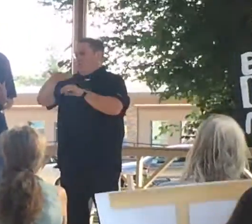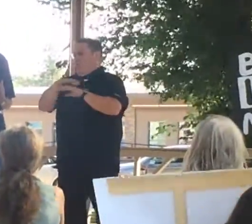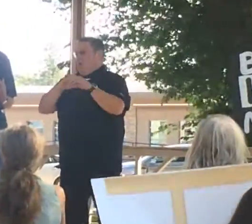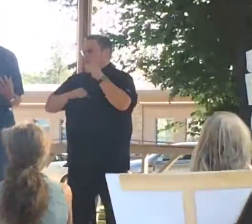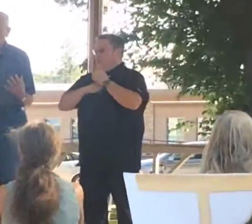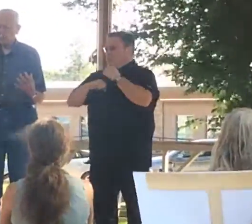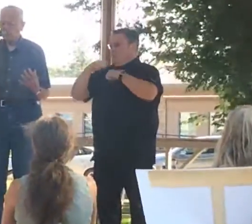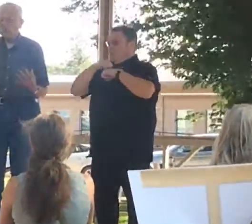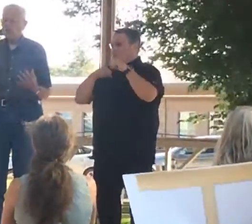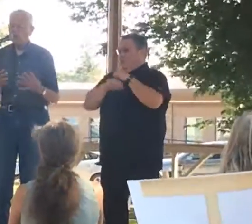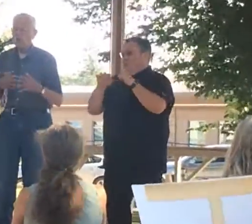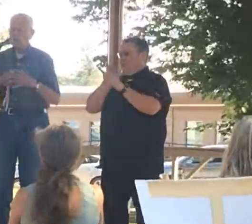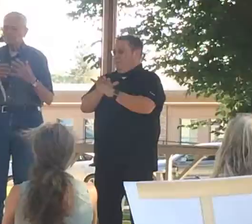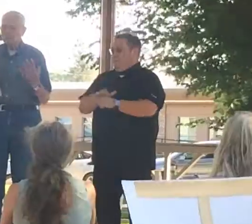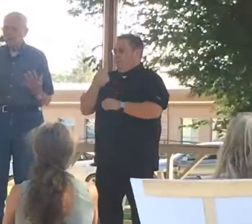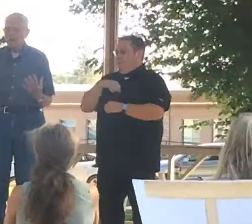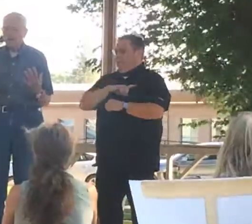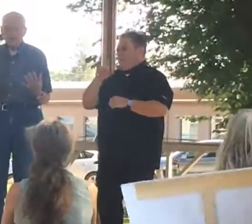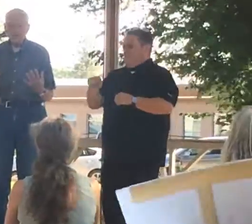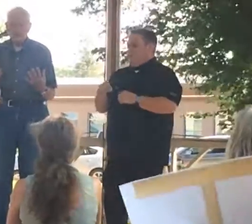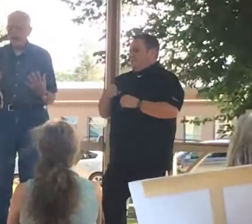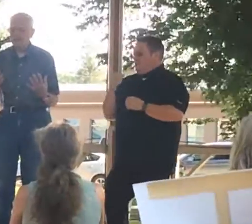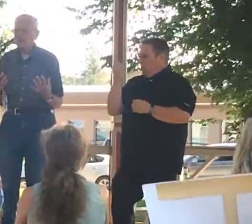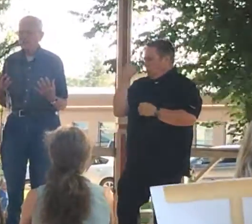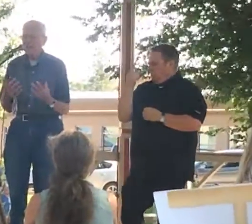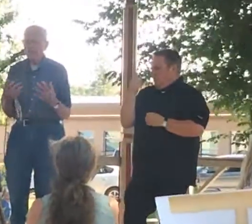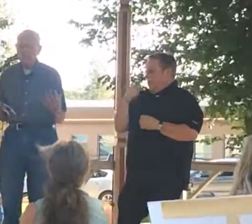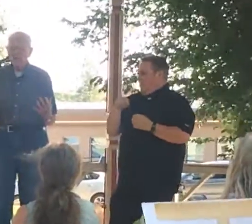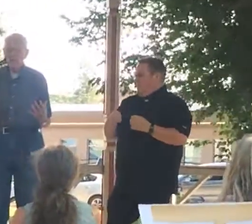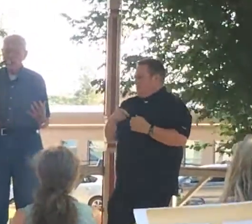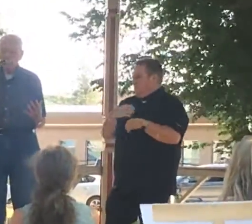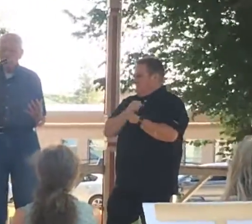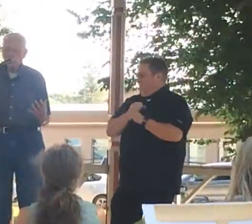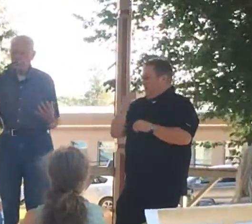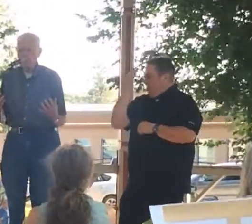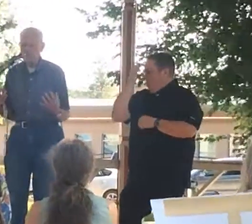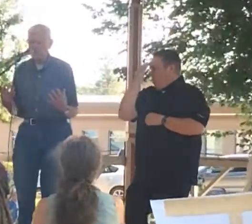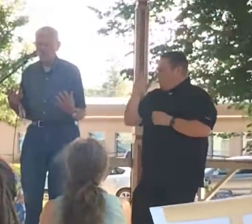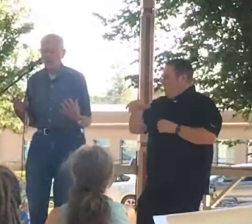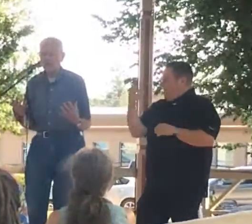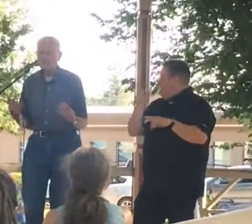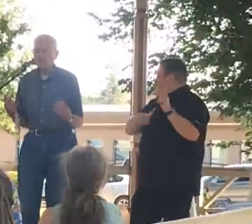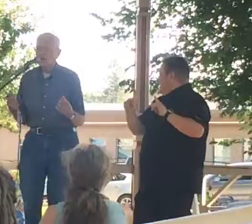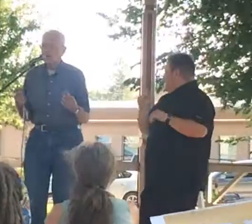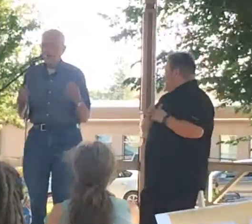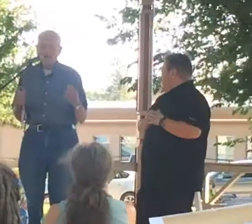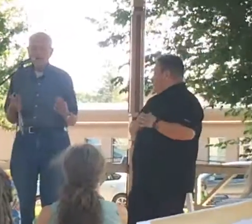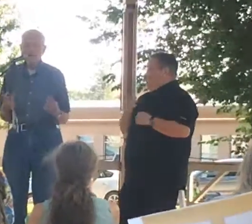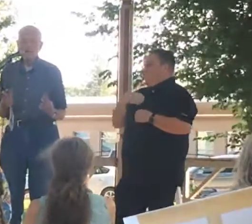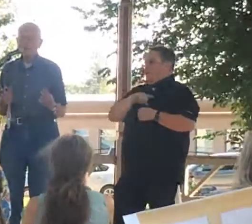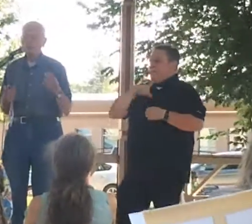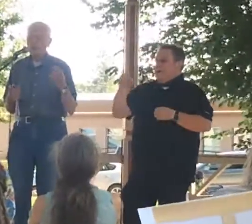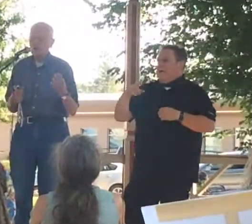structure of oppression. We must understand this and make it known to other people. We